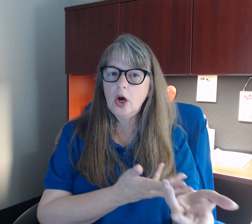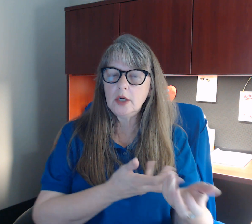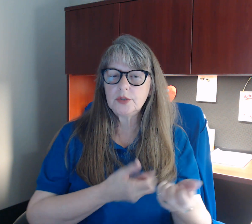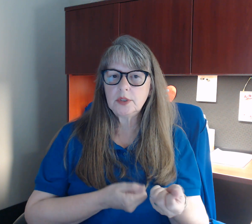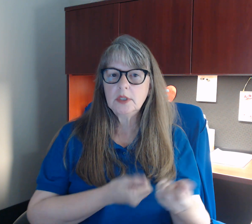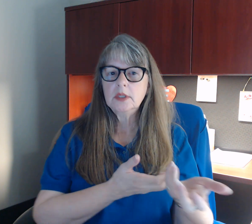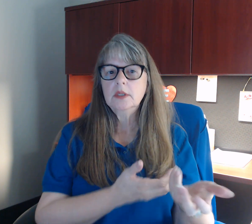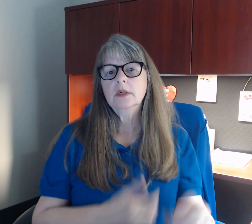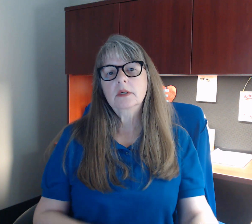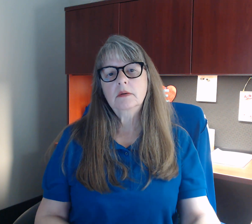cause.